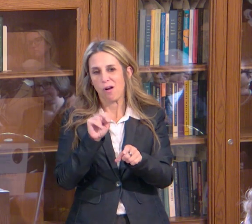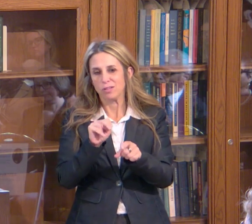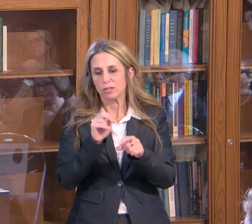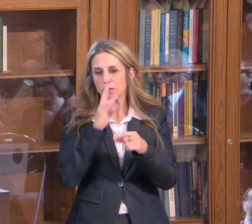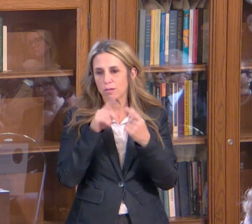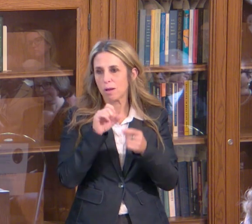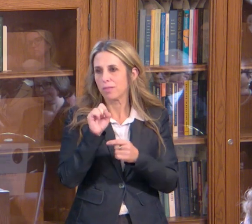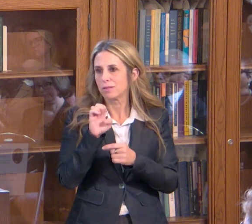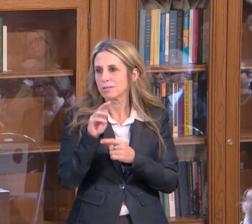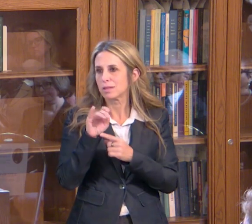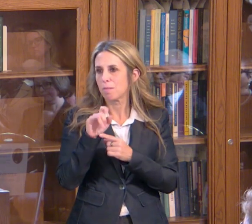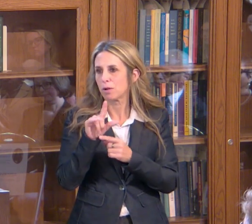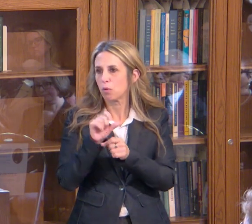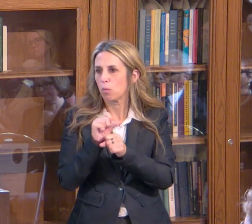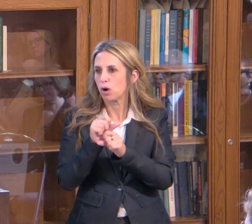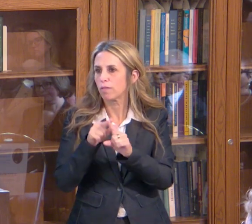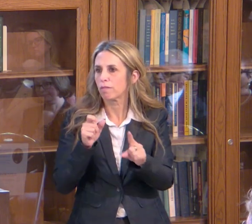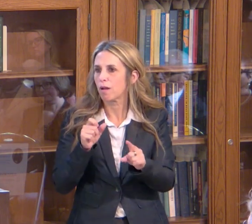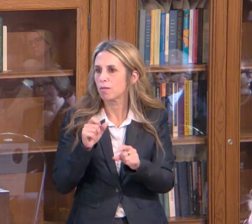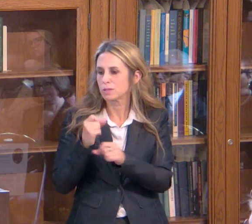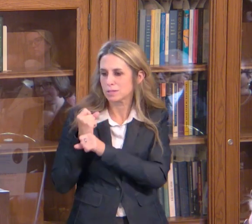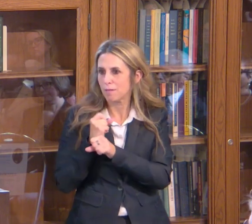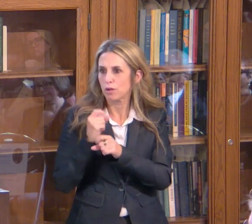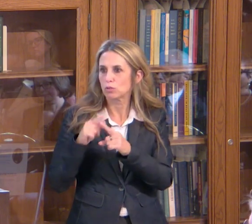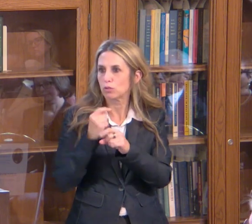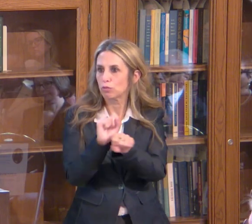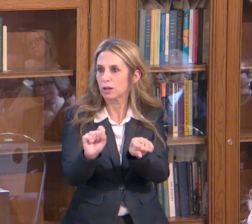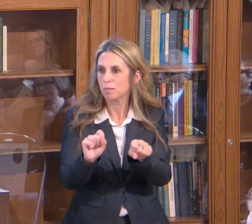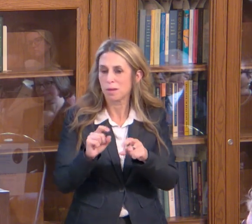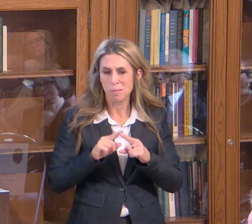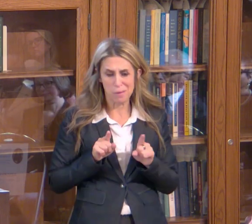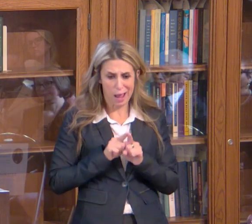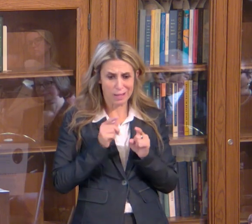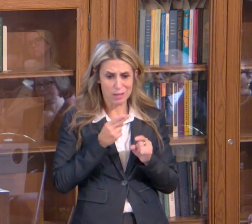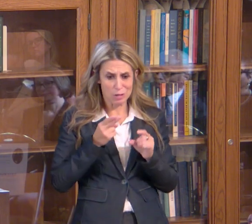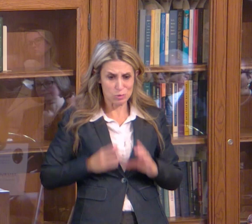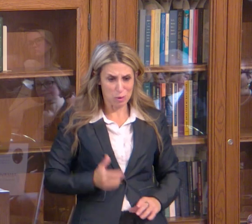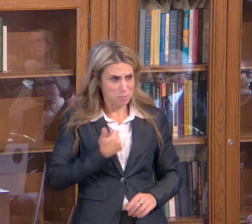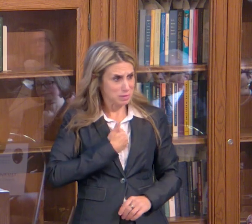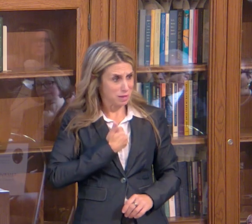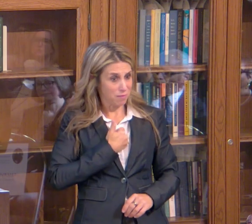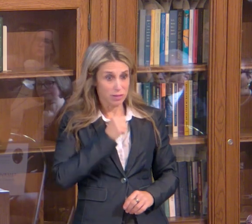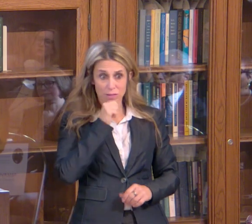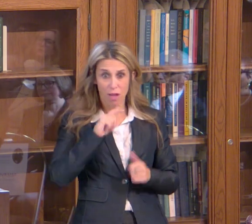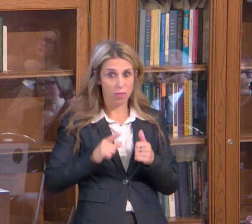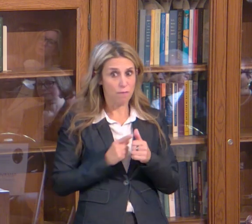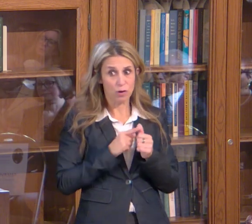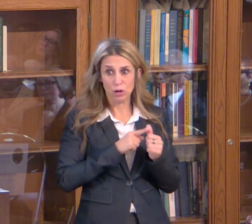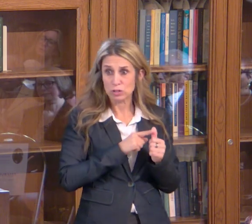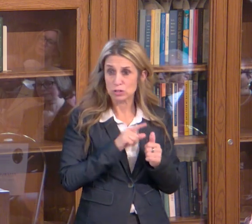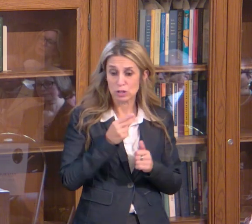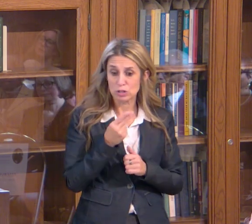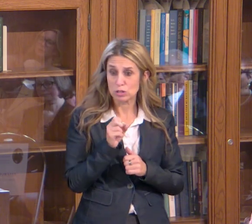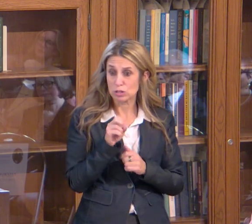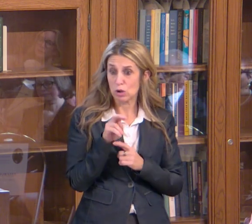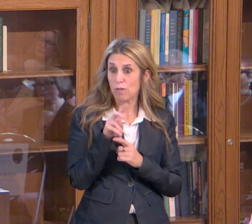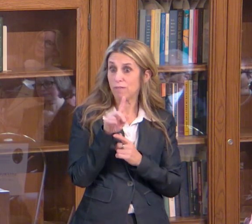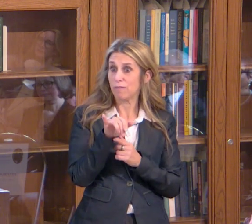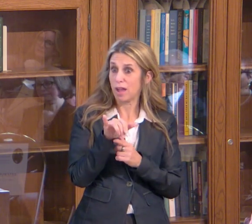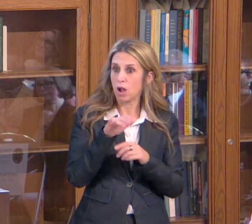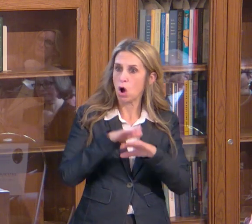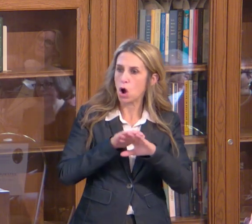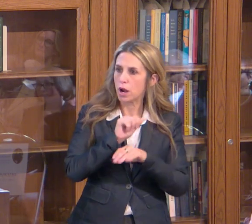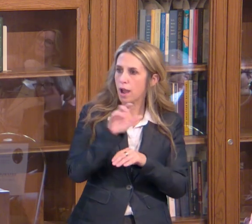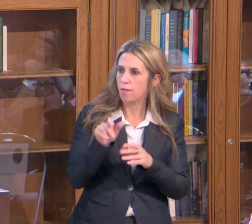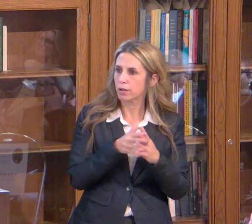work of From Slavery to Freedom but as a historian I must tell you this was not the first survey on African-American